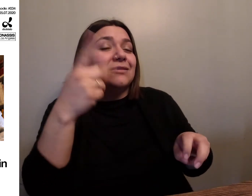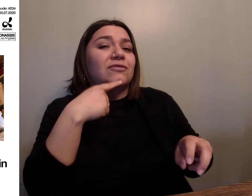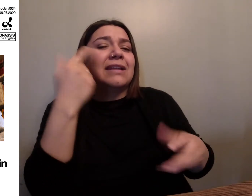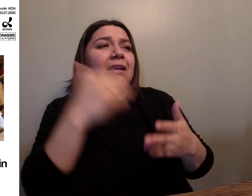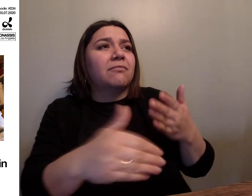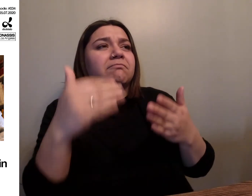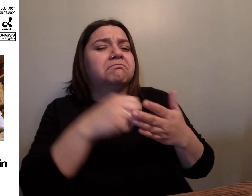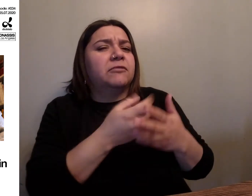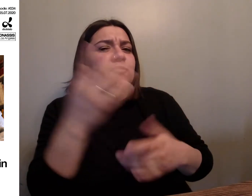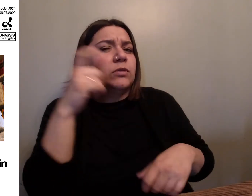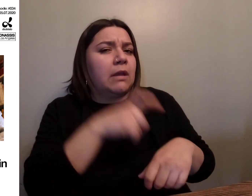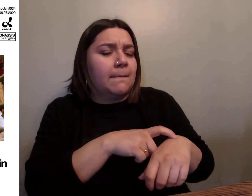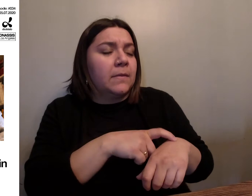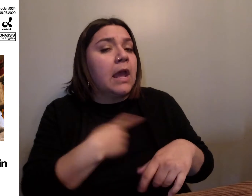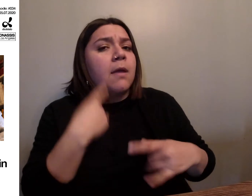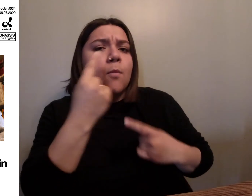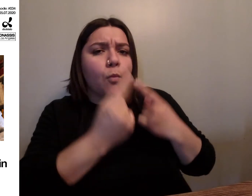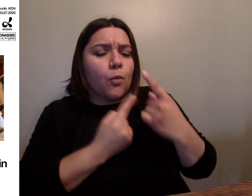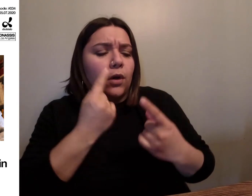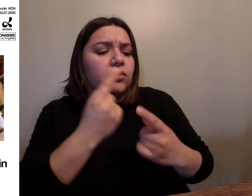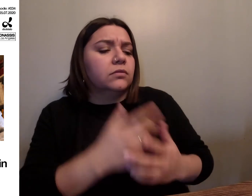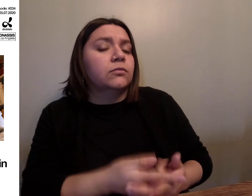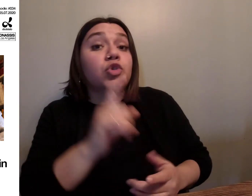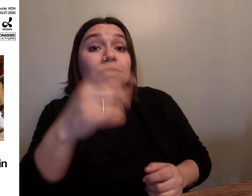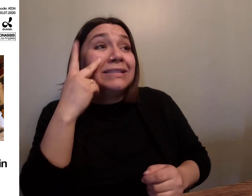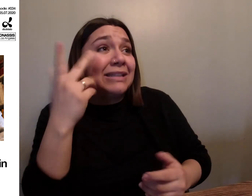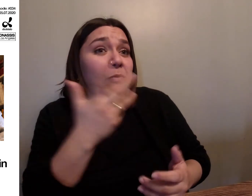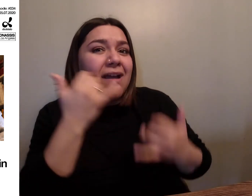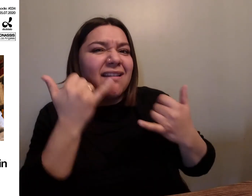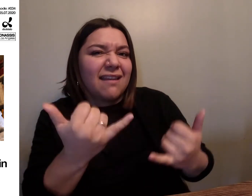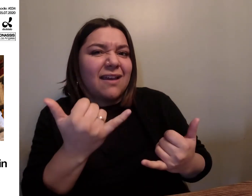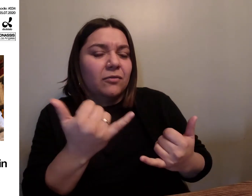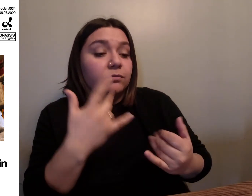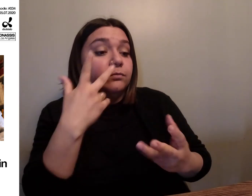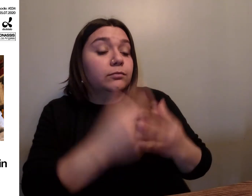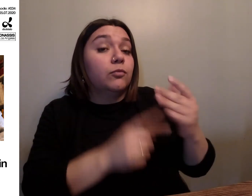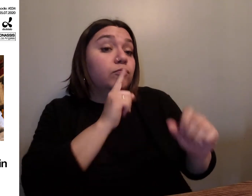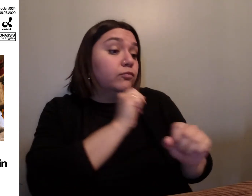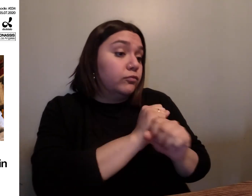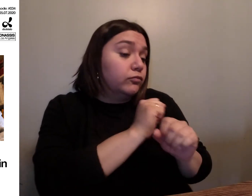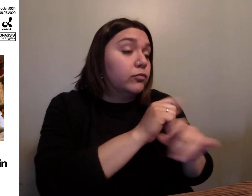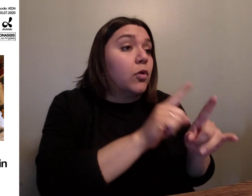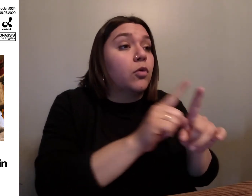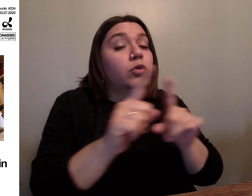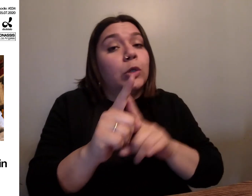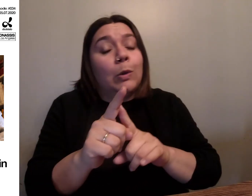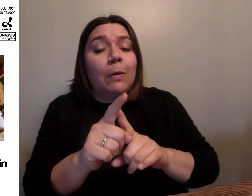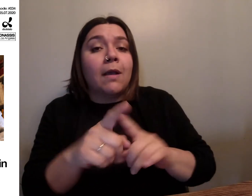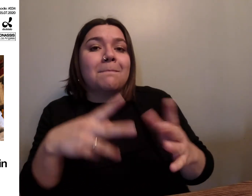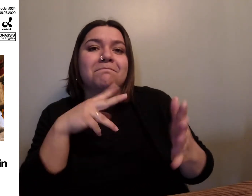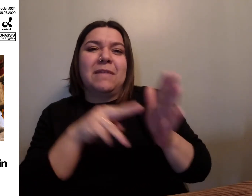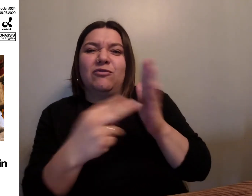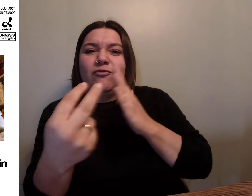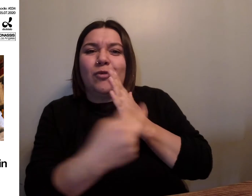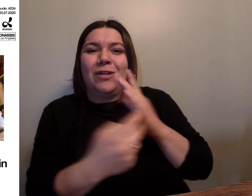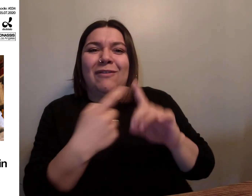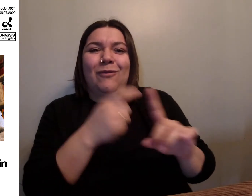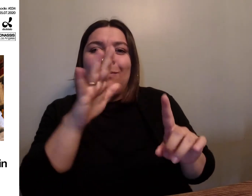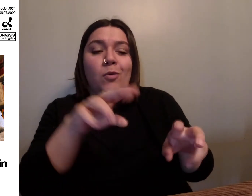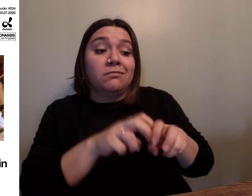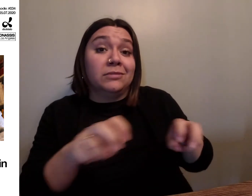You repeat that a couple of times, and I'm wondering, what can you see now, both literally and metaphorically, from your